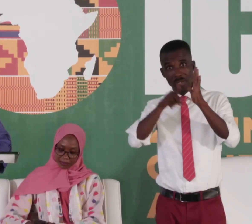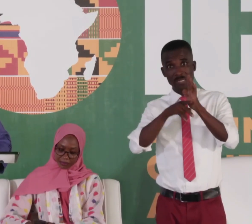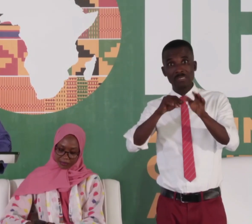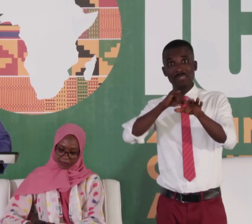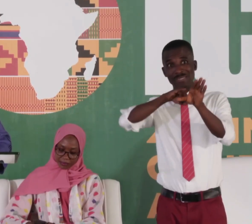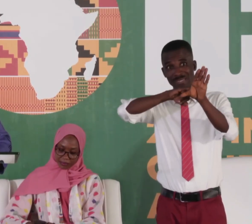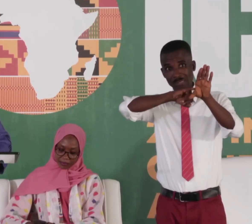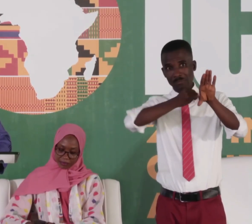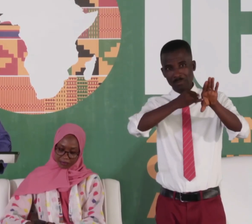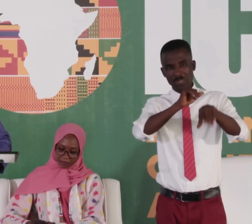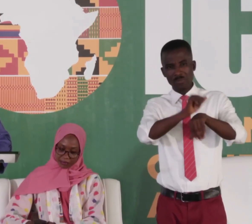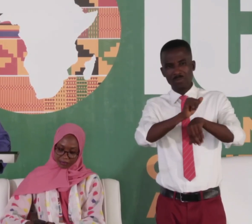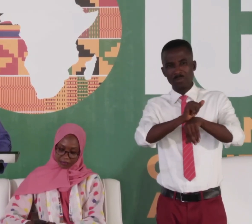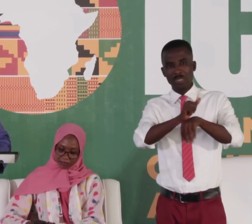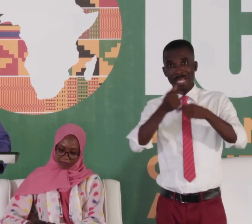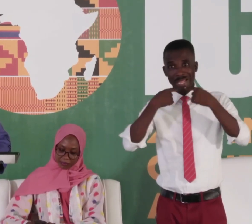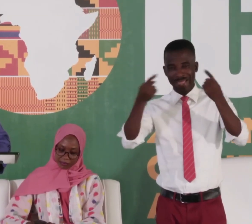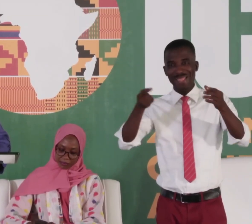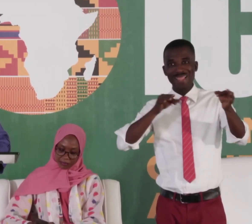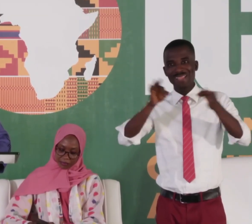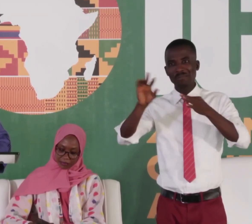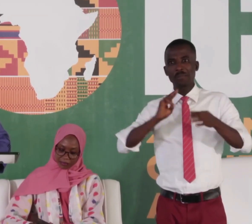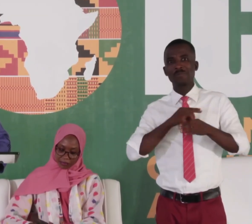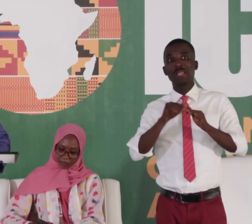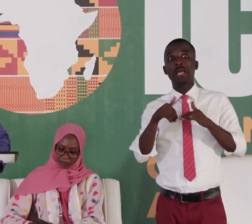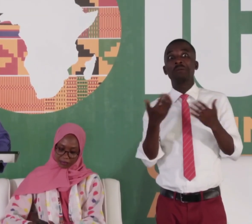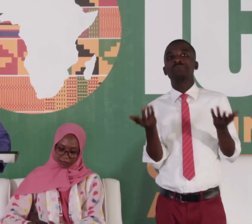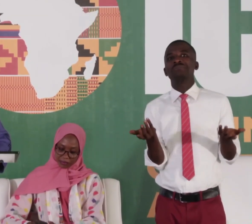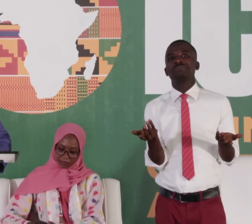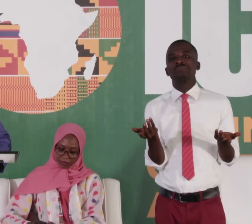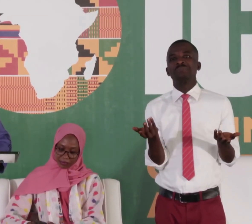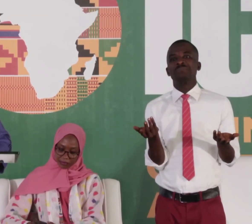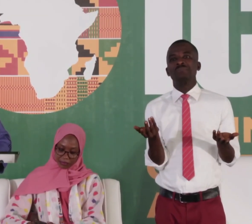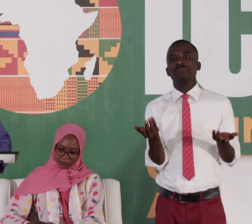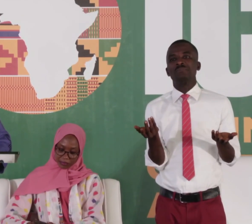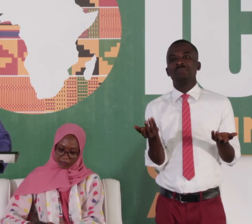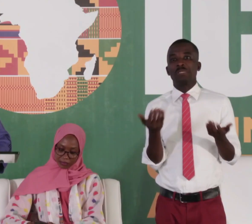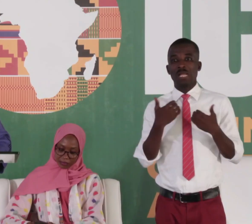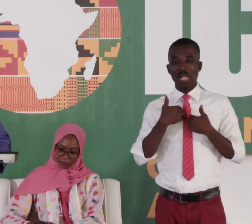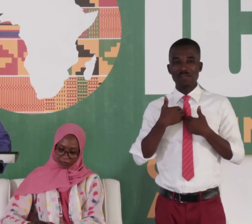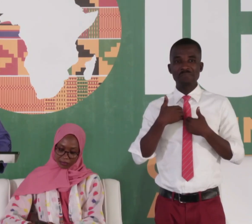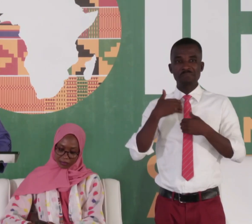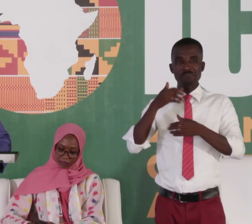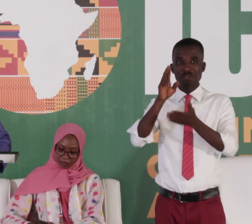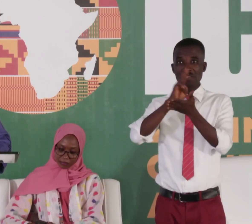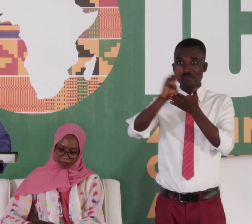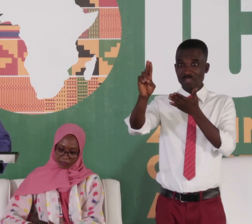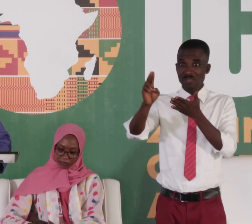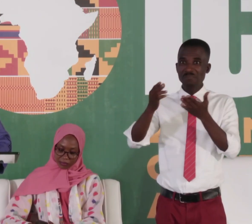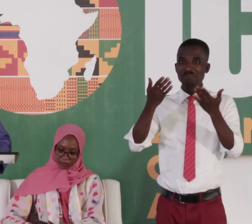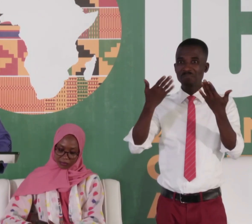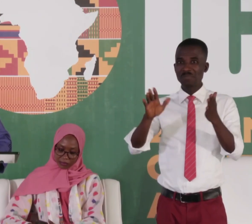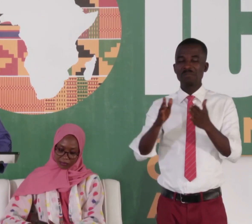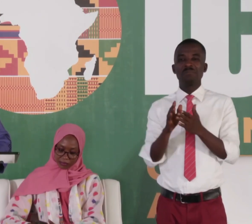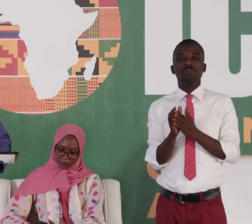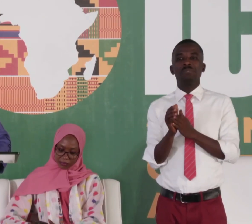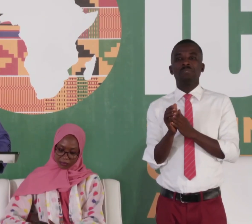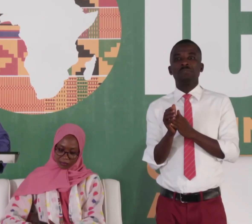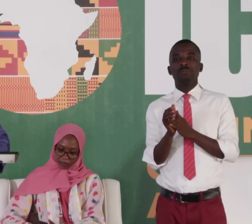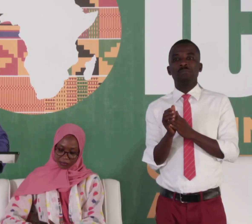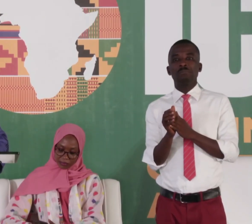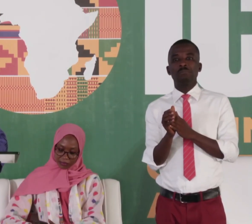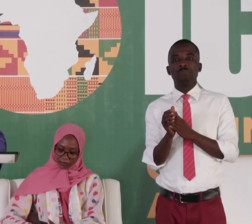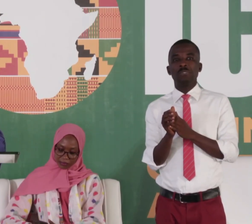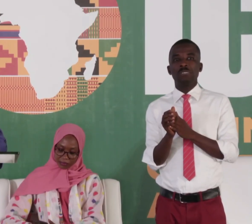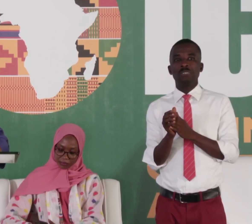And he's actually going to tell us how that is with a Master's of Public Administration from Samkyunkang University,